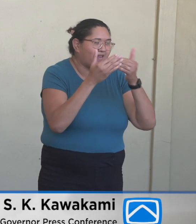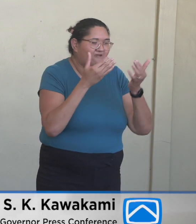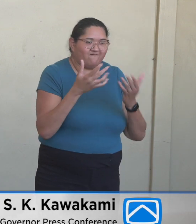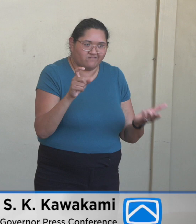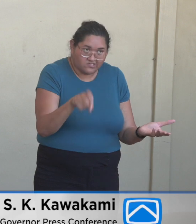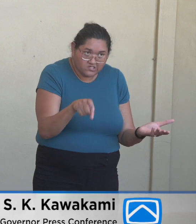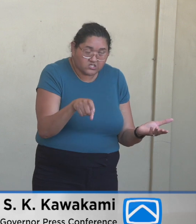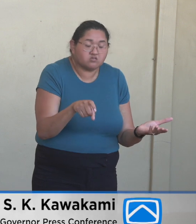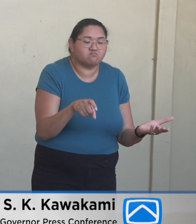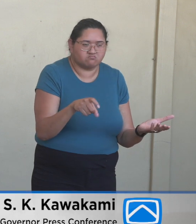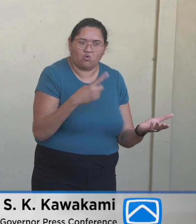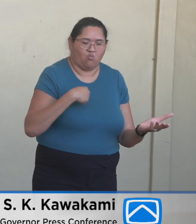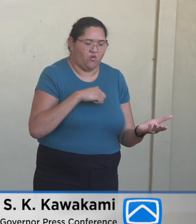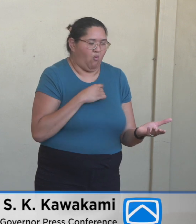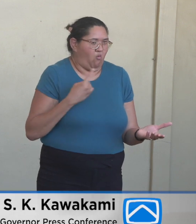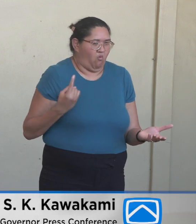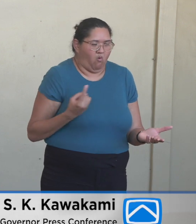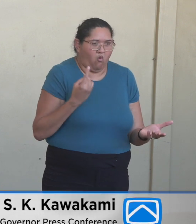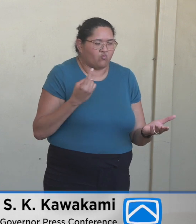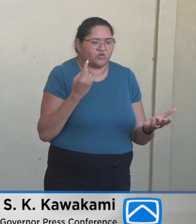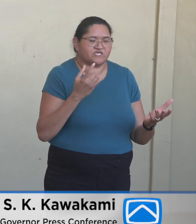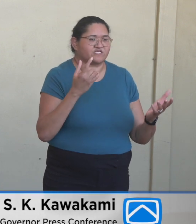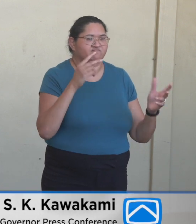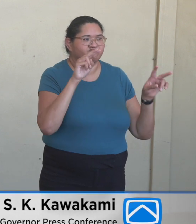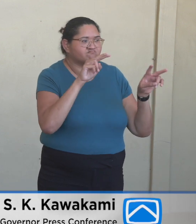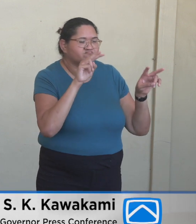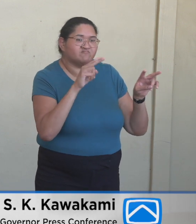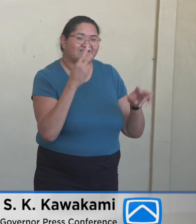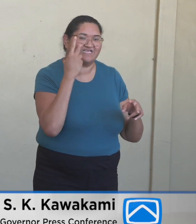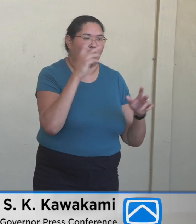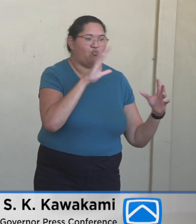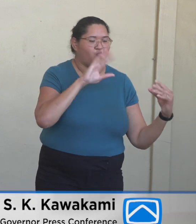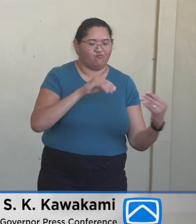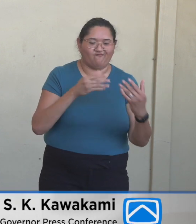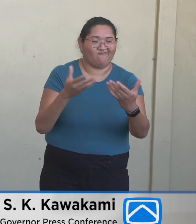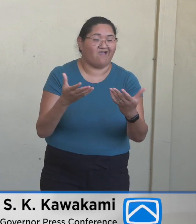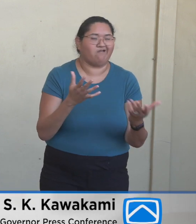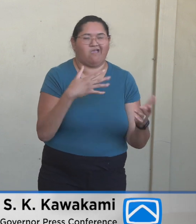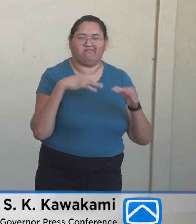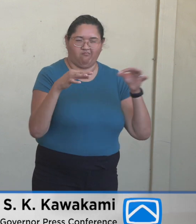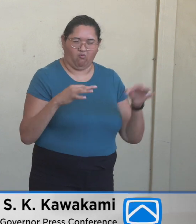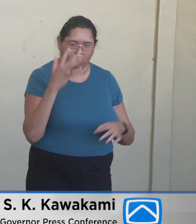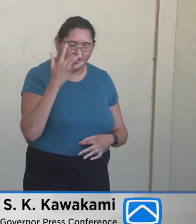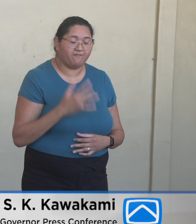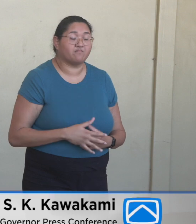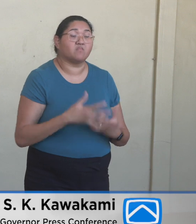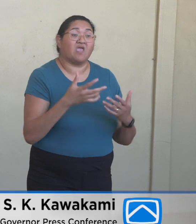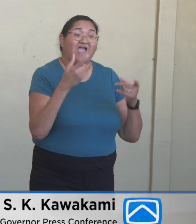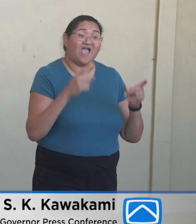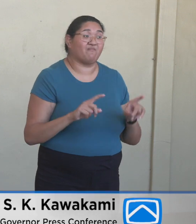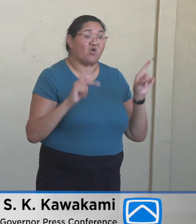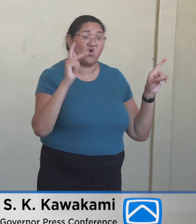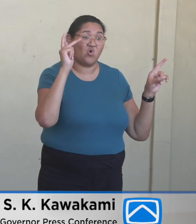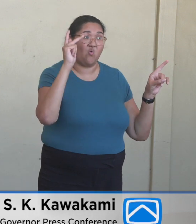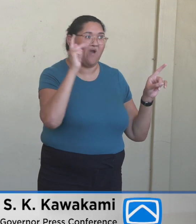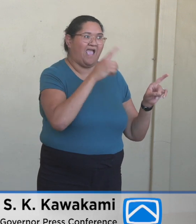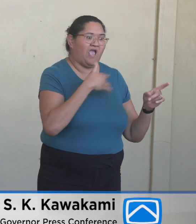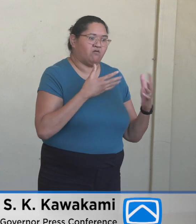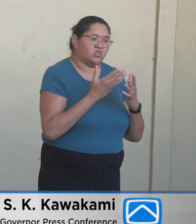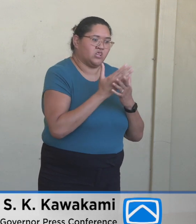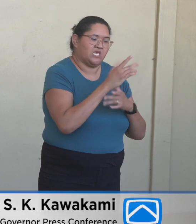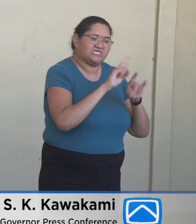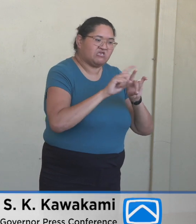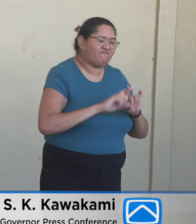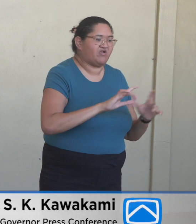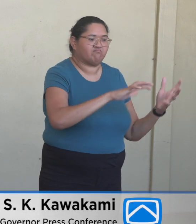may be. We're always looking to be able to provide that. And I will tell you why, because every time Kauai has been through a disaster,